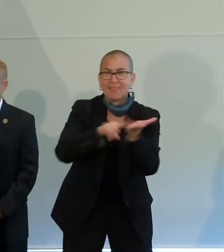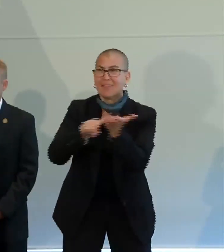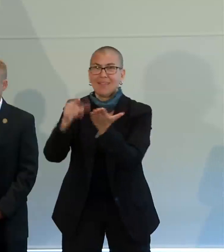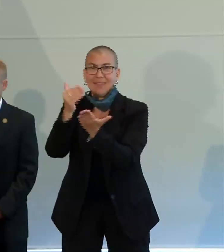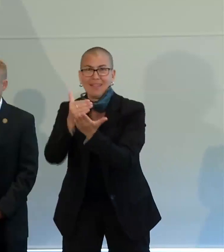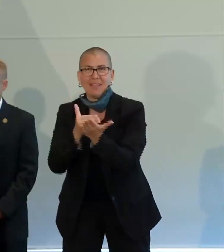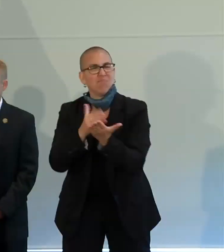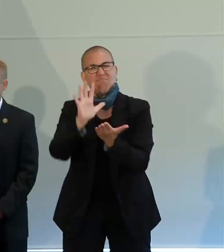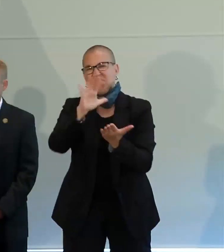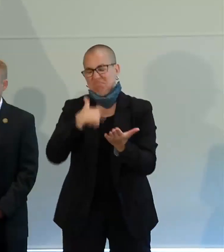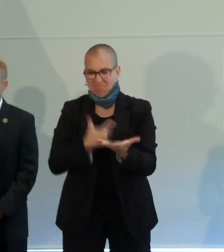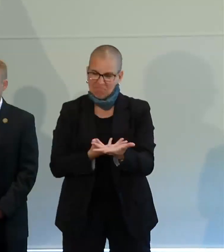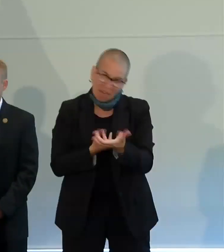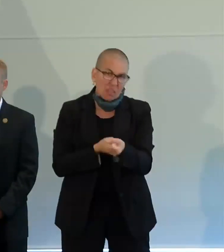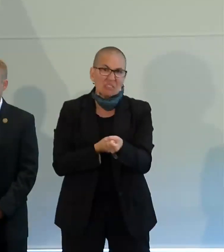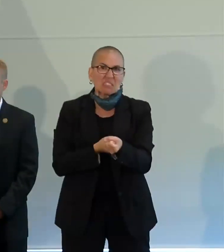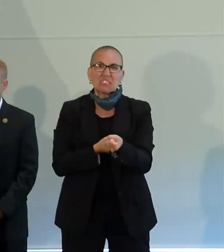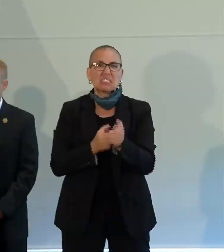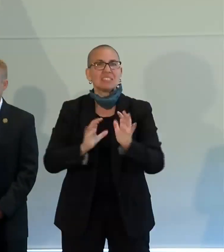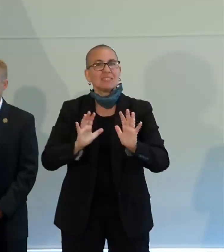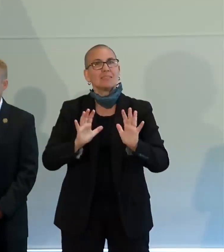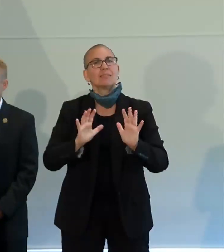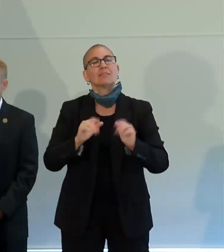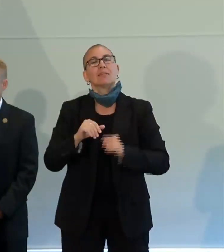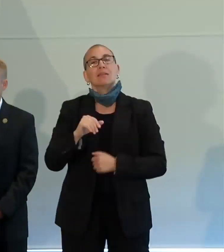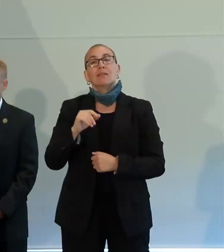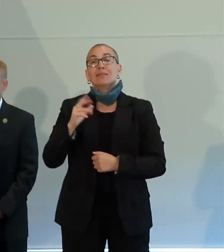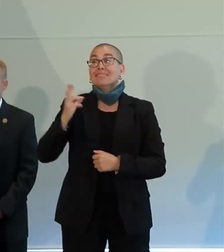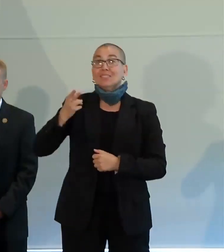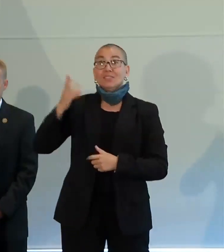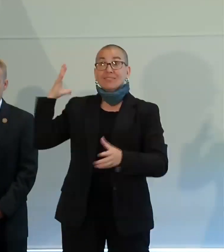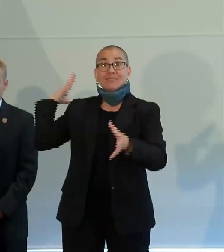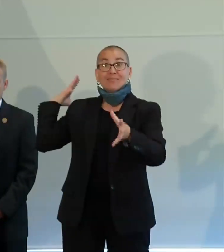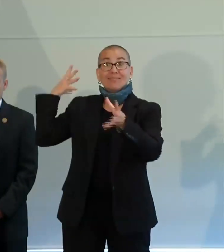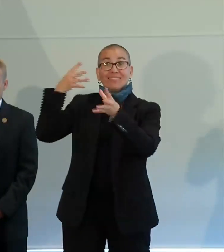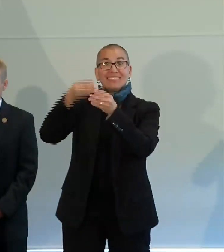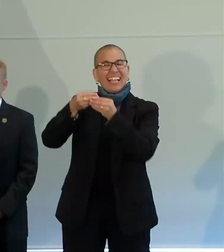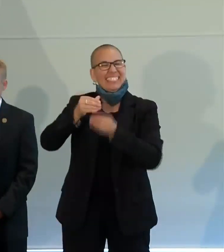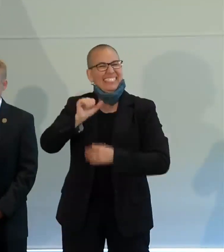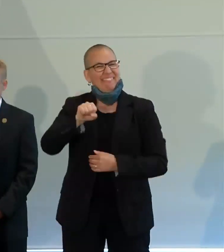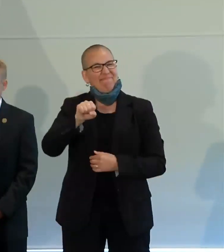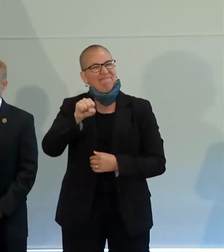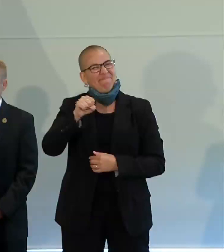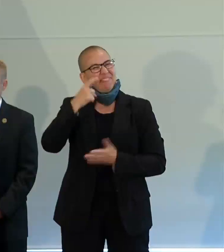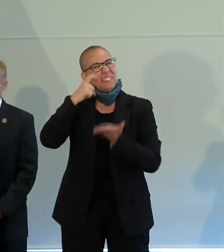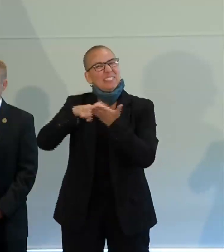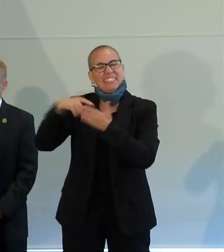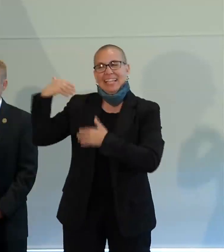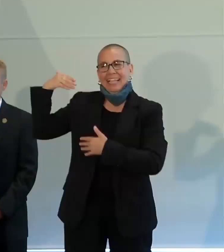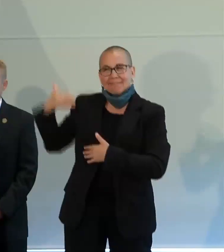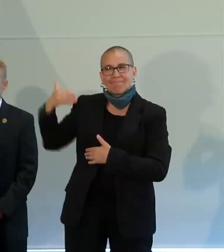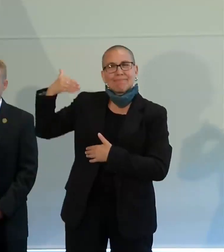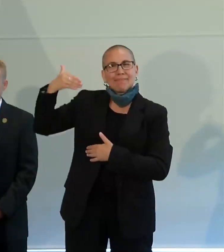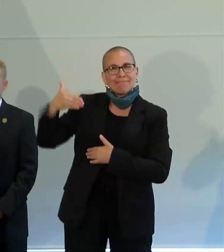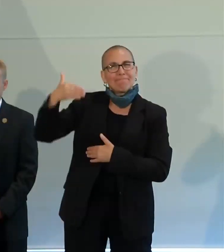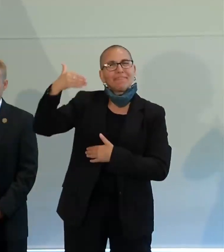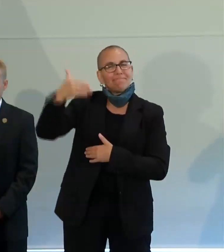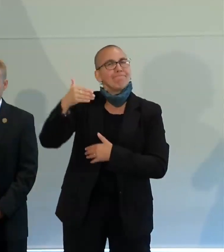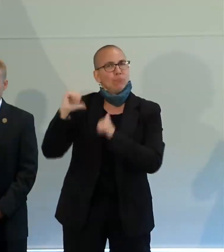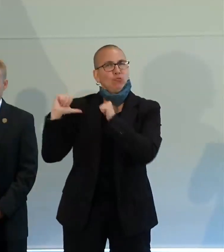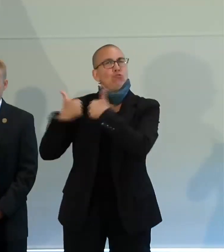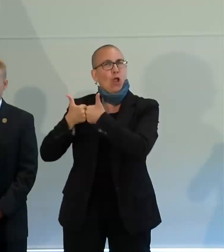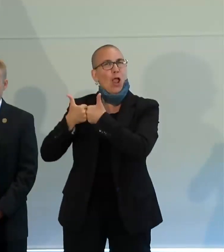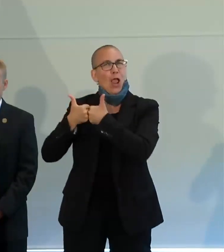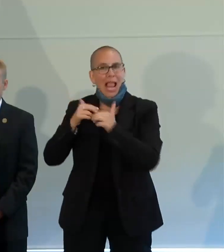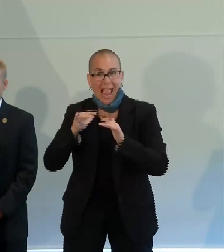doing. But history does show that there are clear challenges here, and we are going to be working very hard and